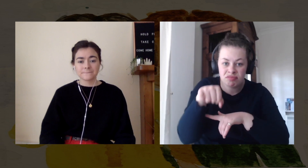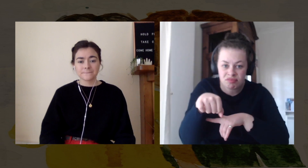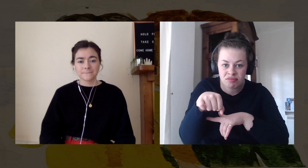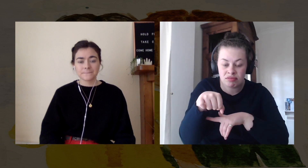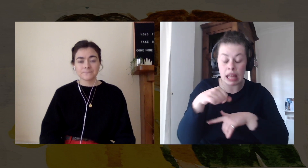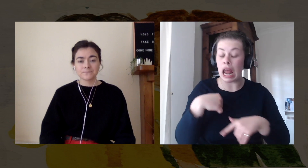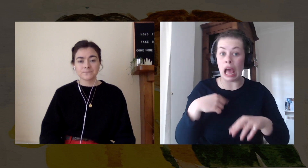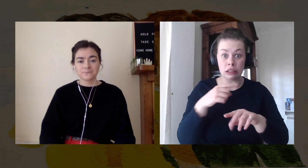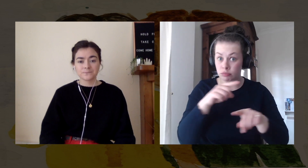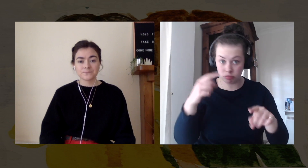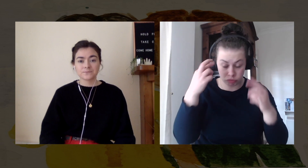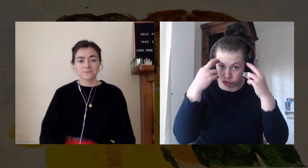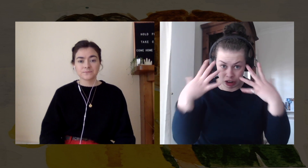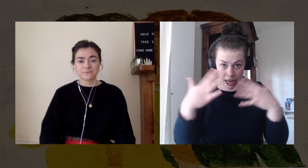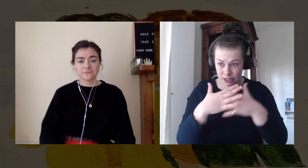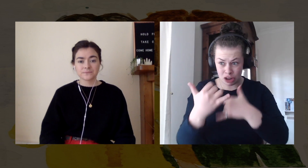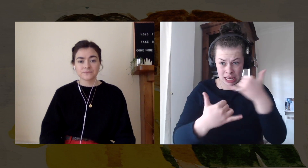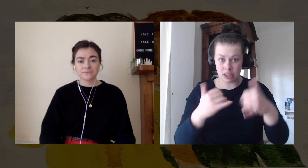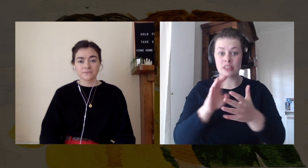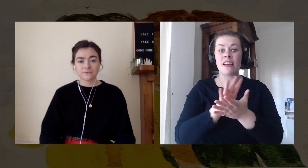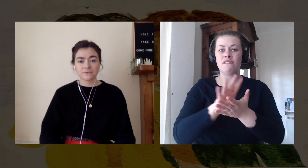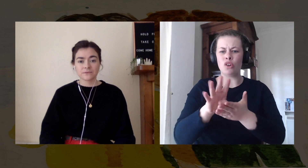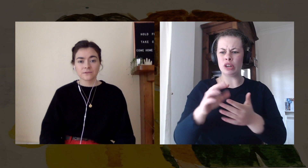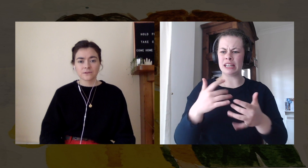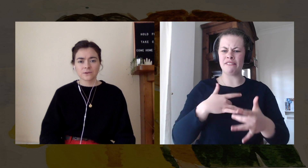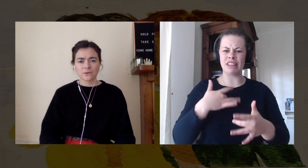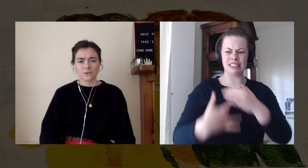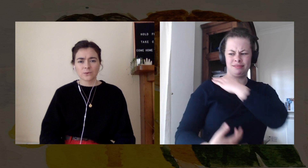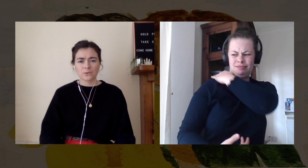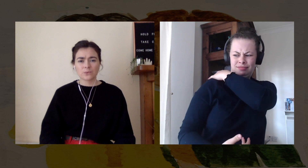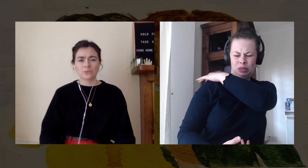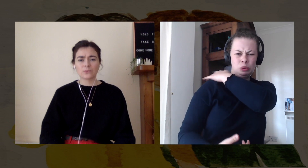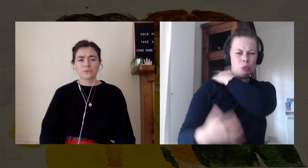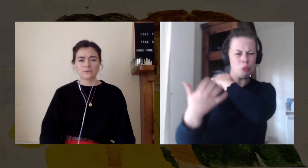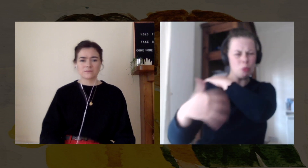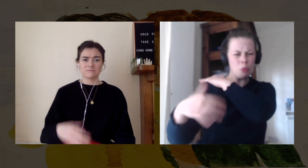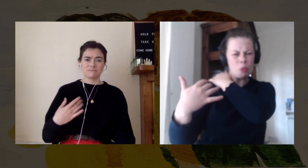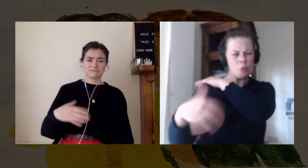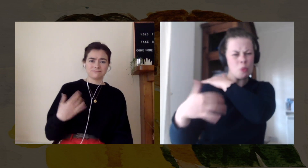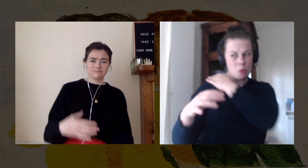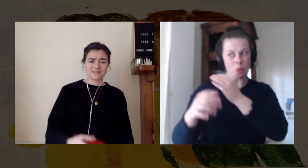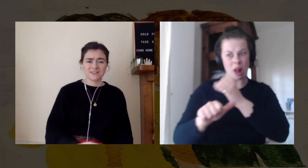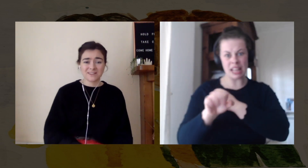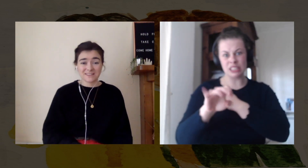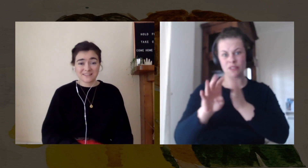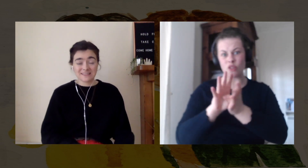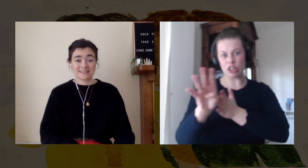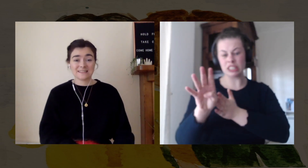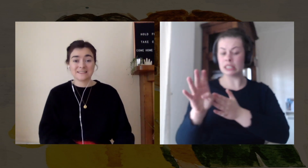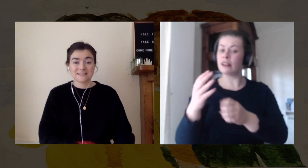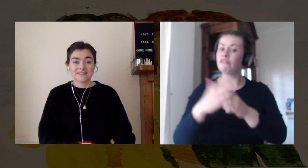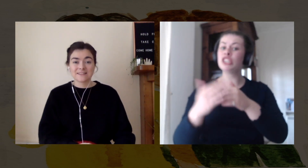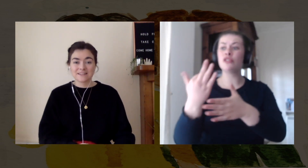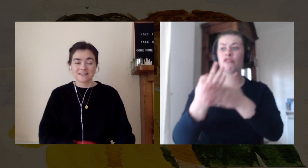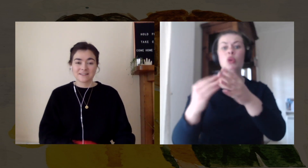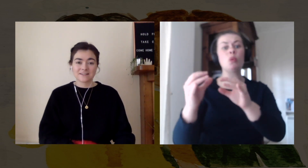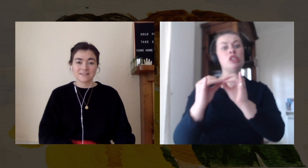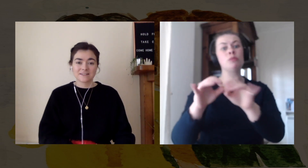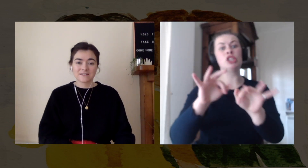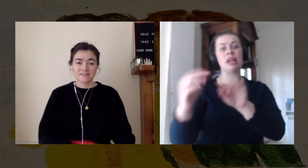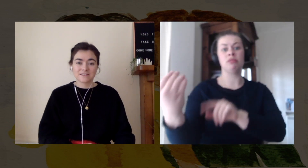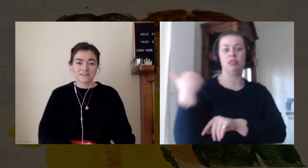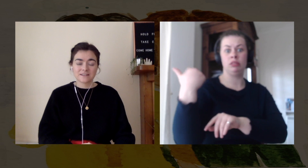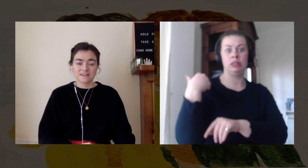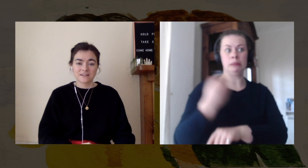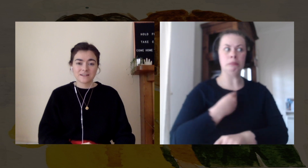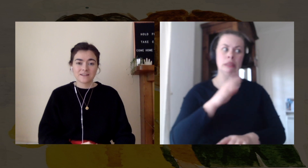my right shoulder all here gets real sore. Oh my gosh. Yeah, I've had a couple of interpreters turn to me and be be so careful, because how I